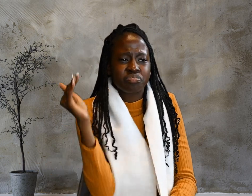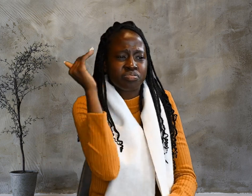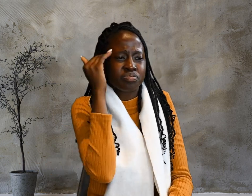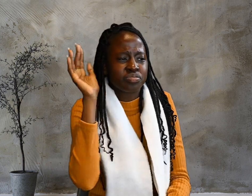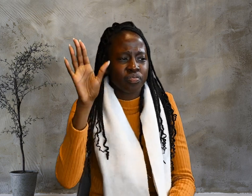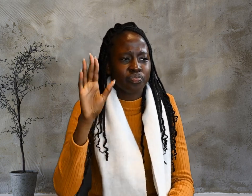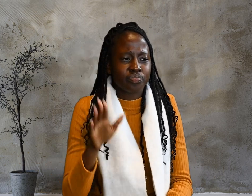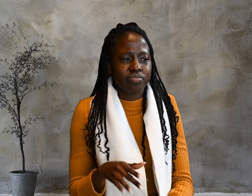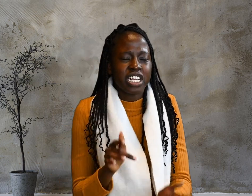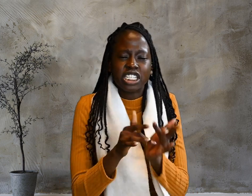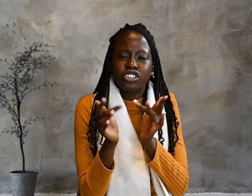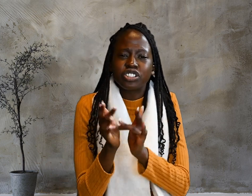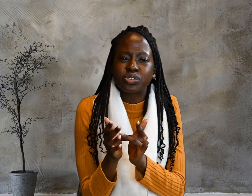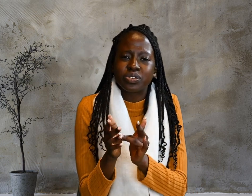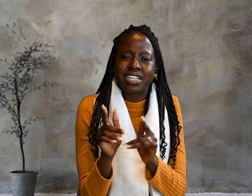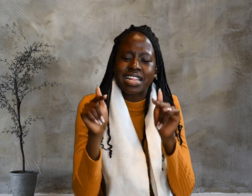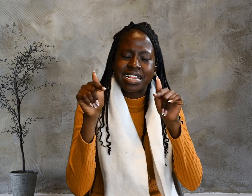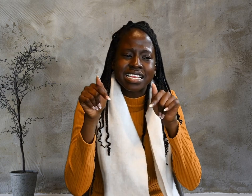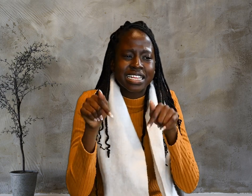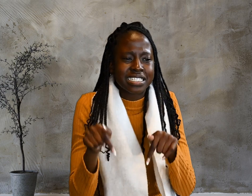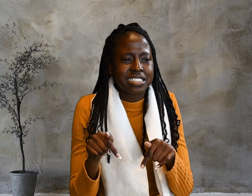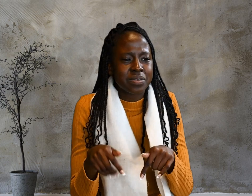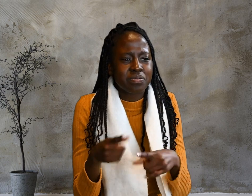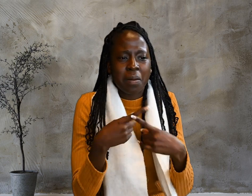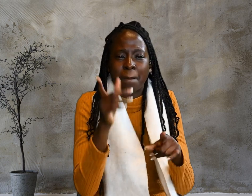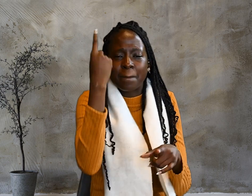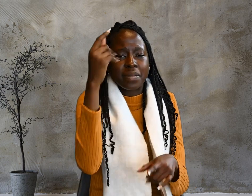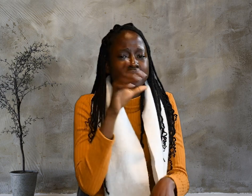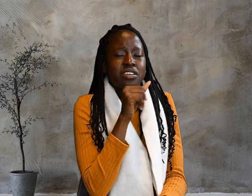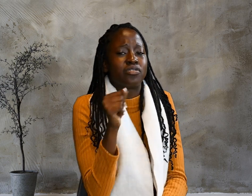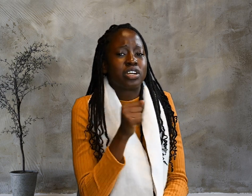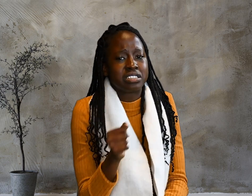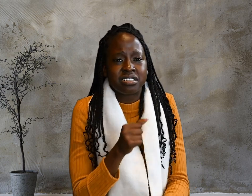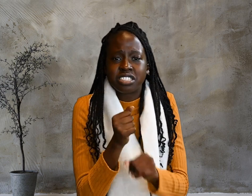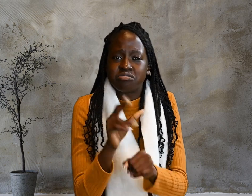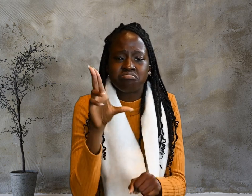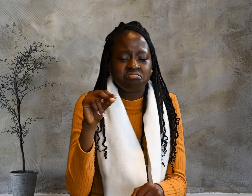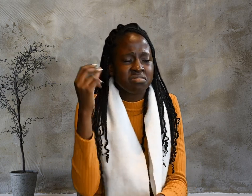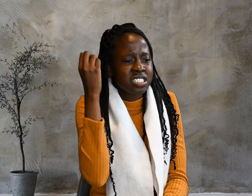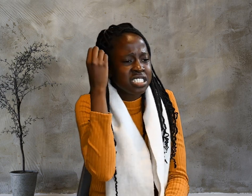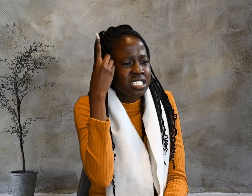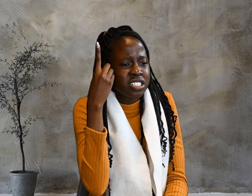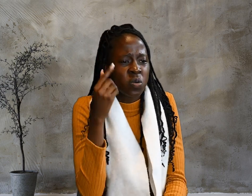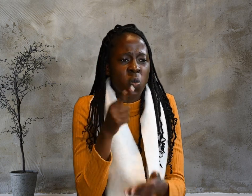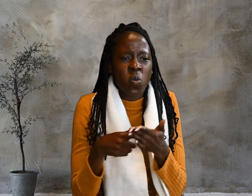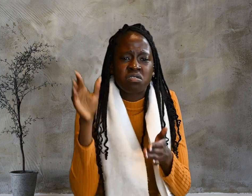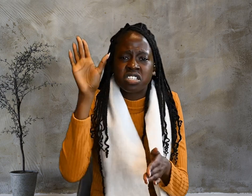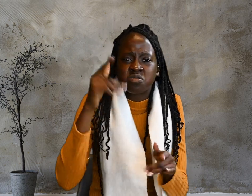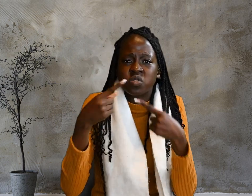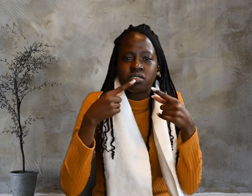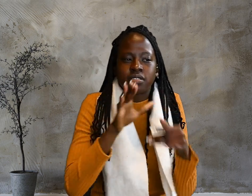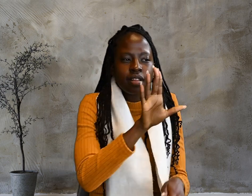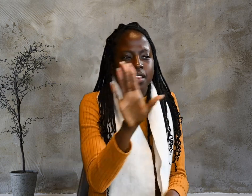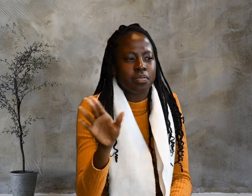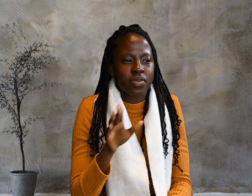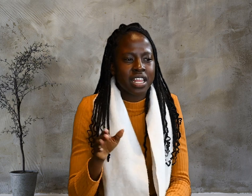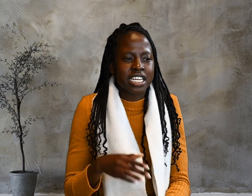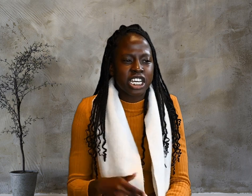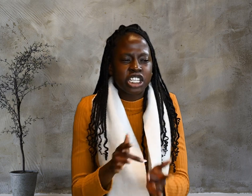speech, but the Pharisees did not understand what he was telling them. Therefore, Jesus said